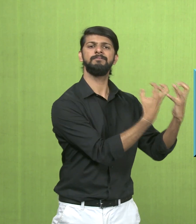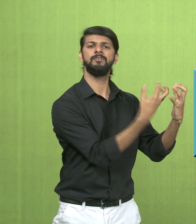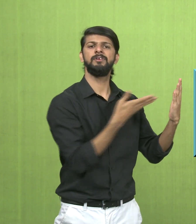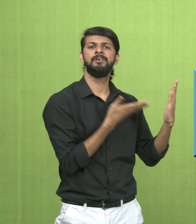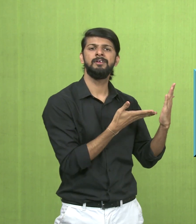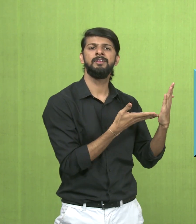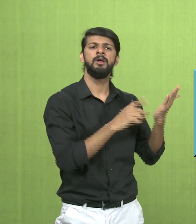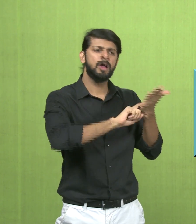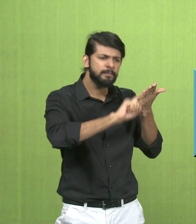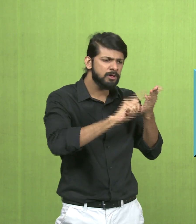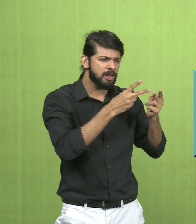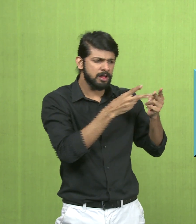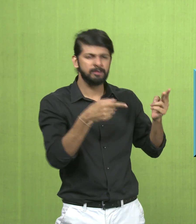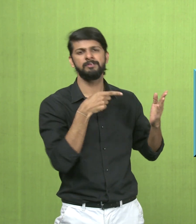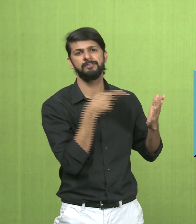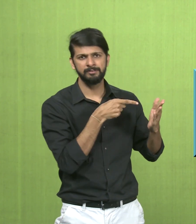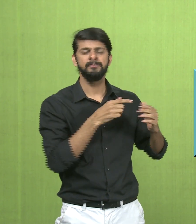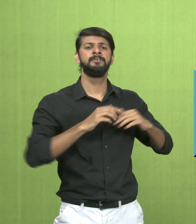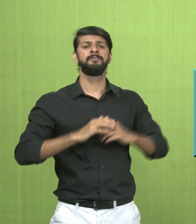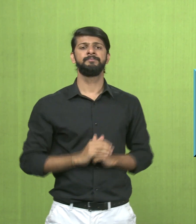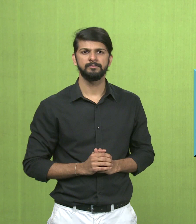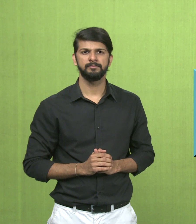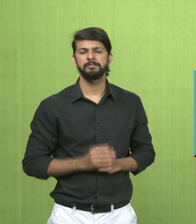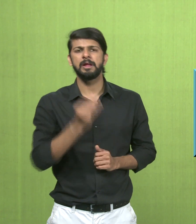They can be directly applied on the surface.